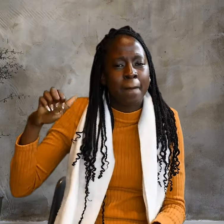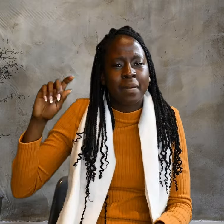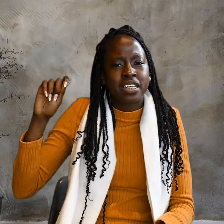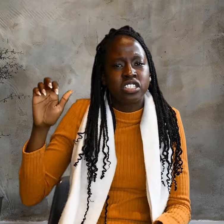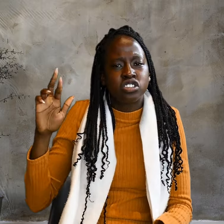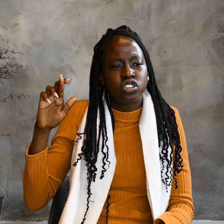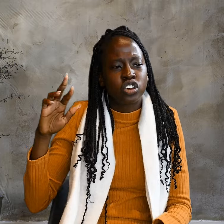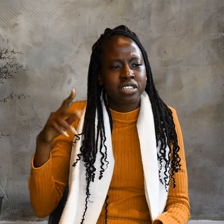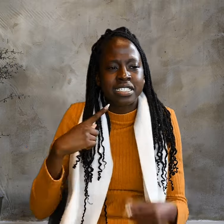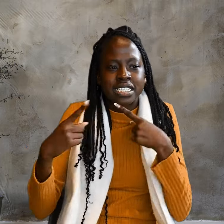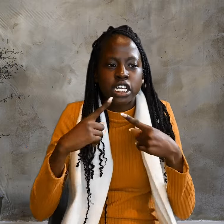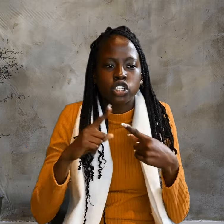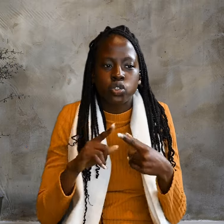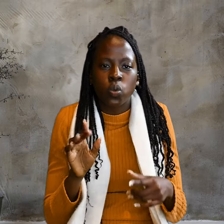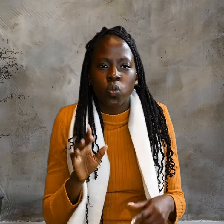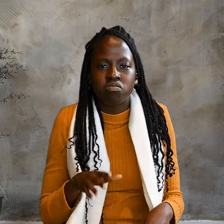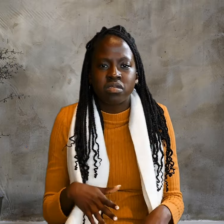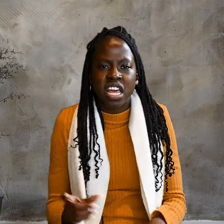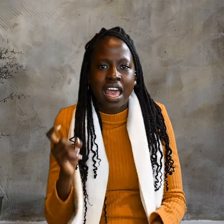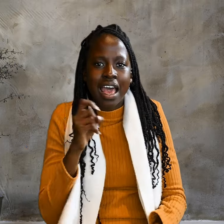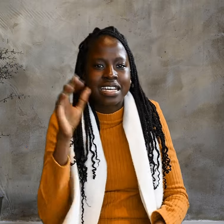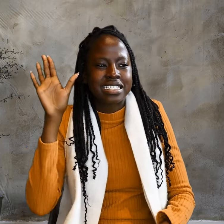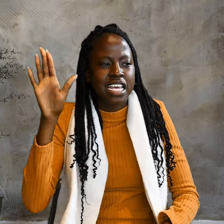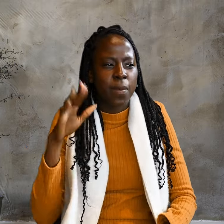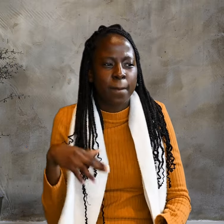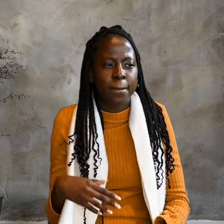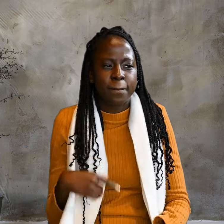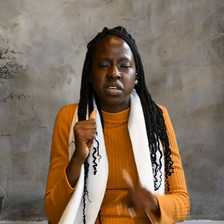said, "Ask him which one he means."